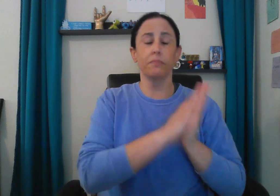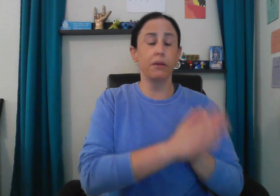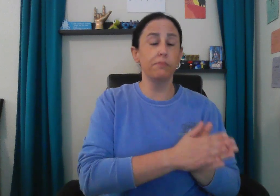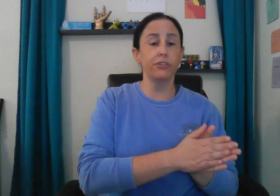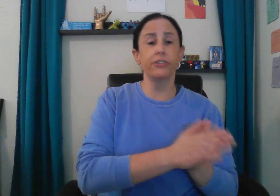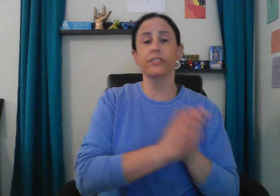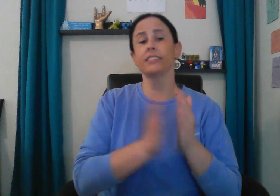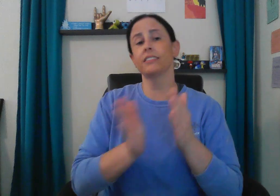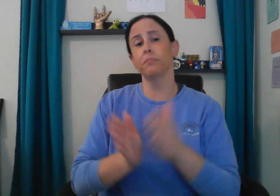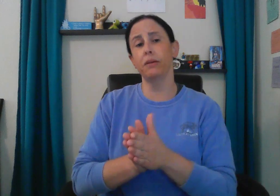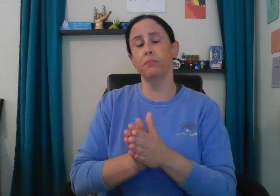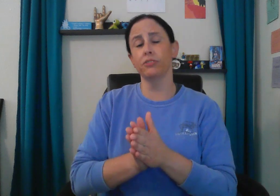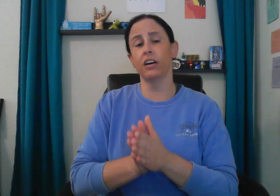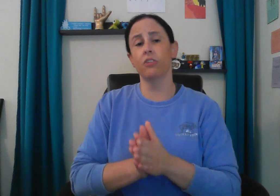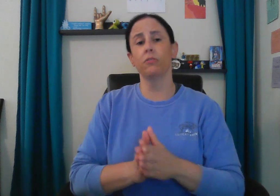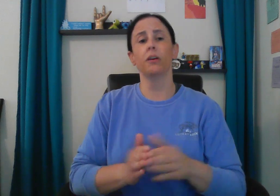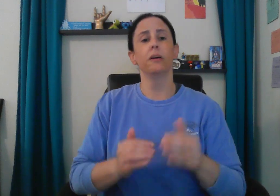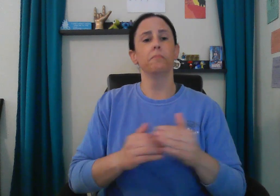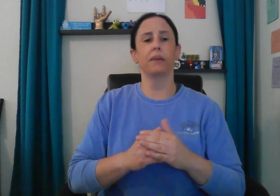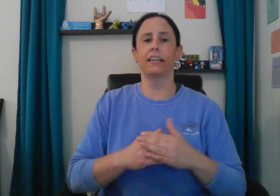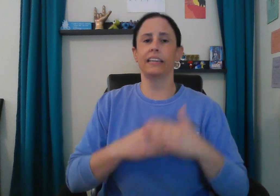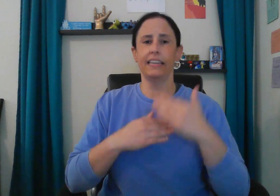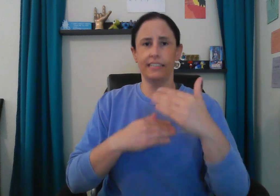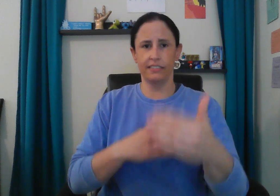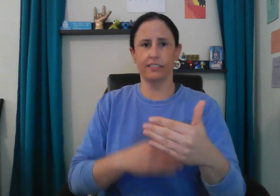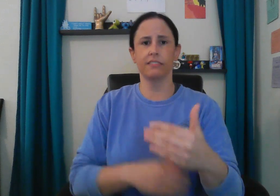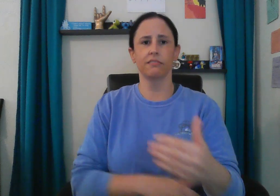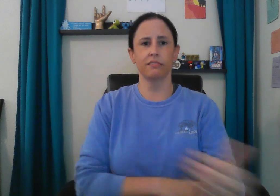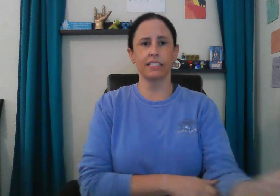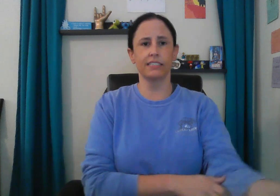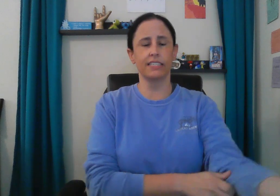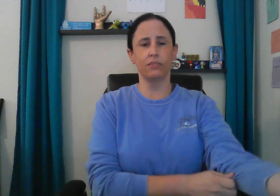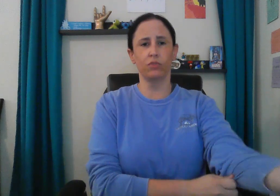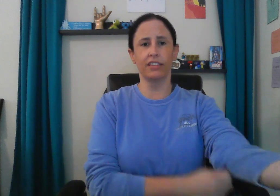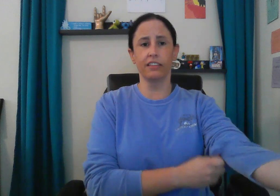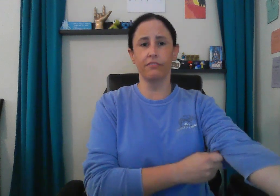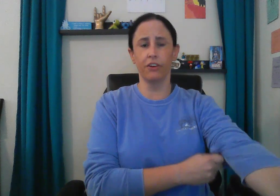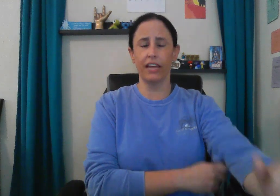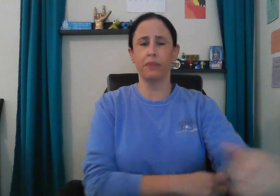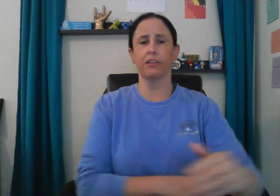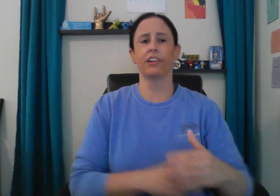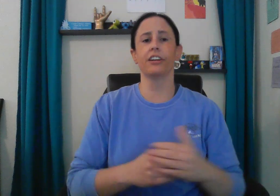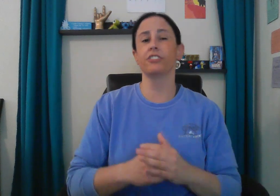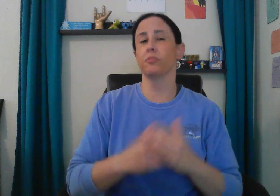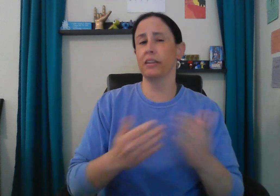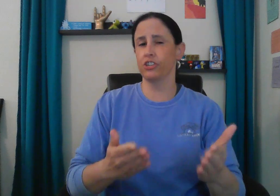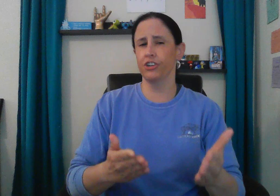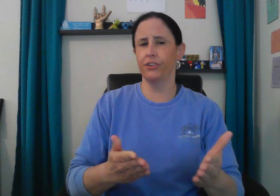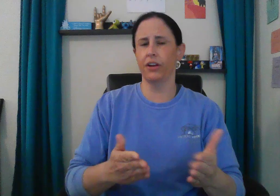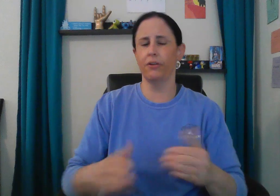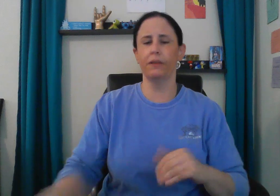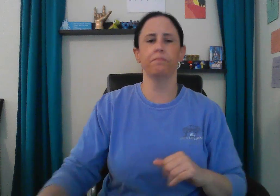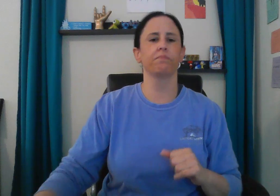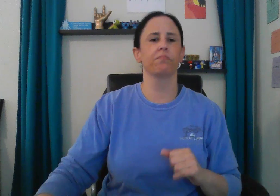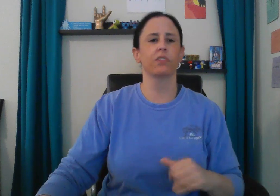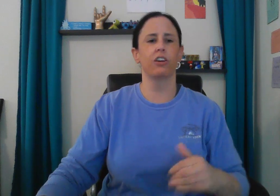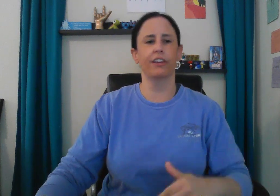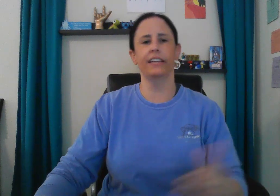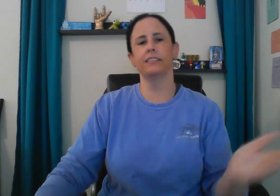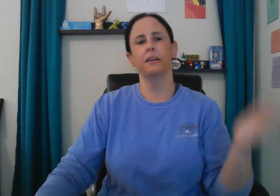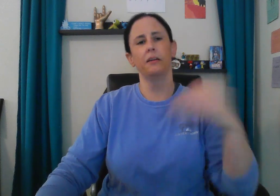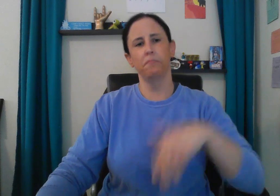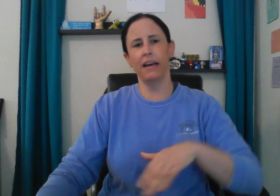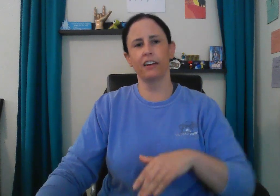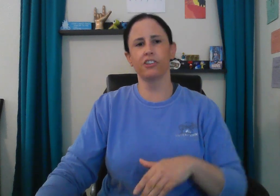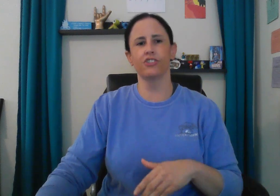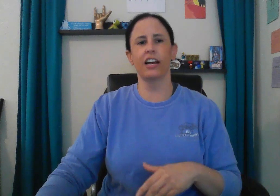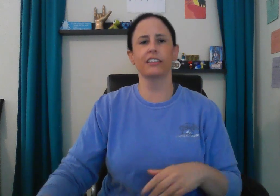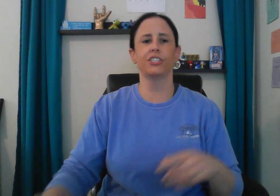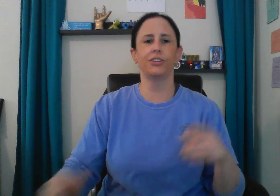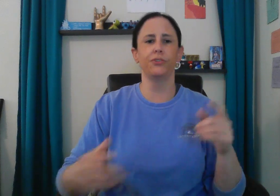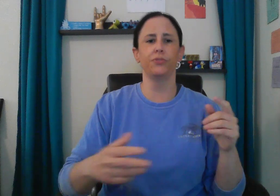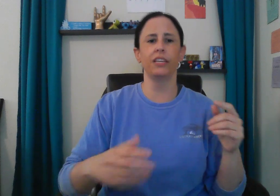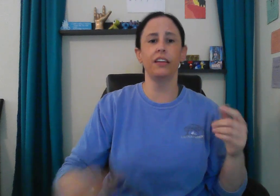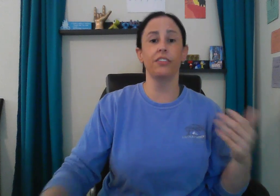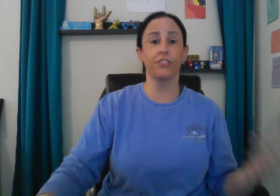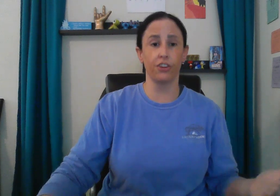people use it, some people don't, but it is listed within the vocabulary, so make sure you know it. All right, back on track to the